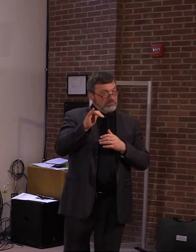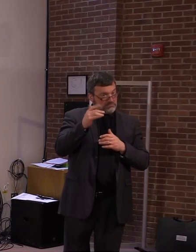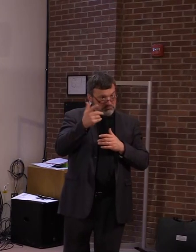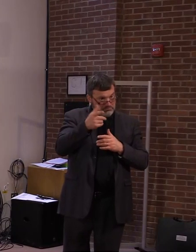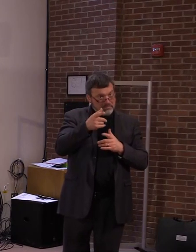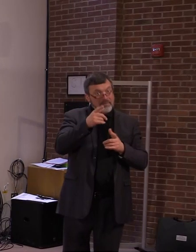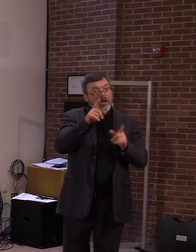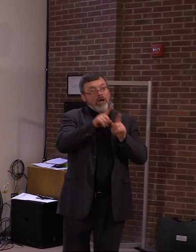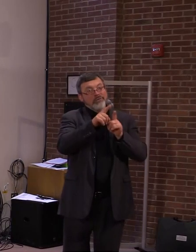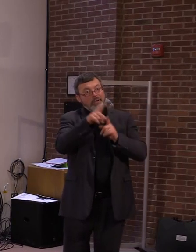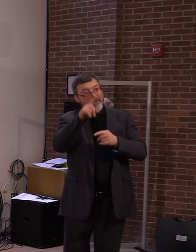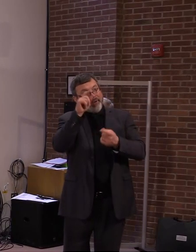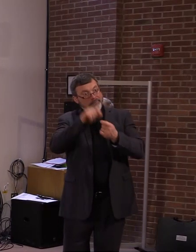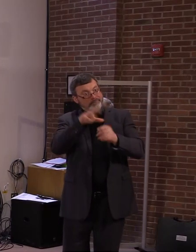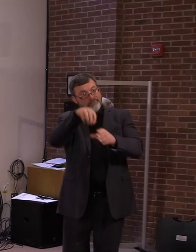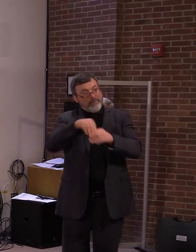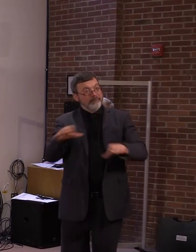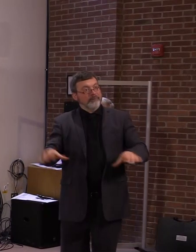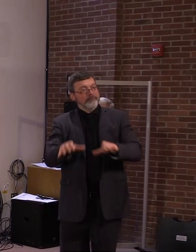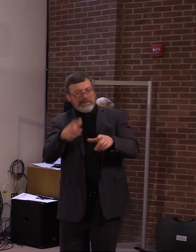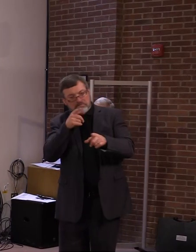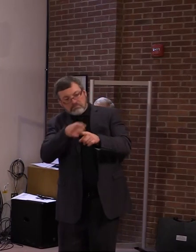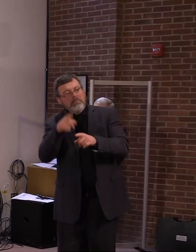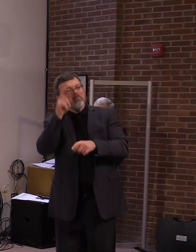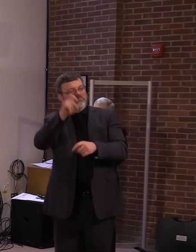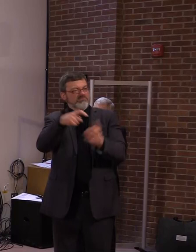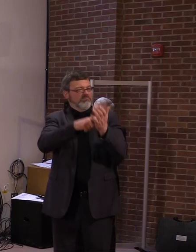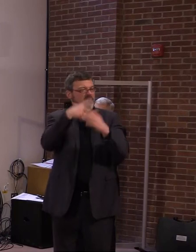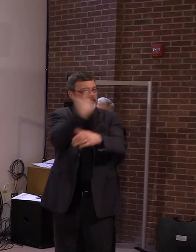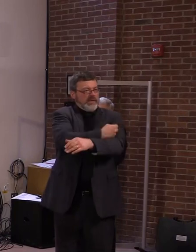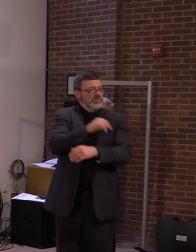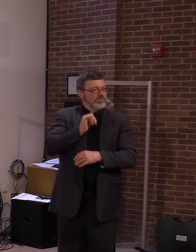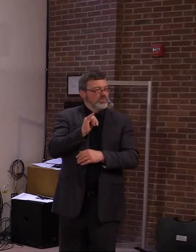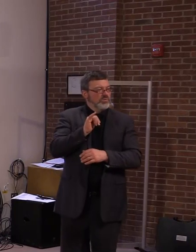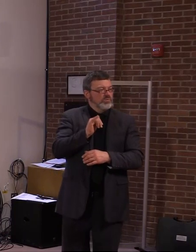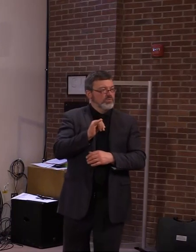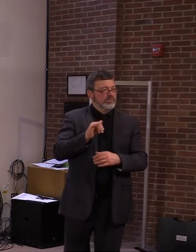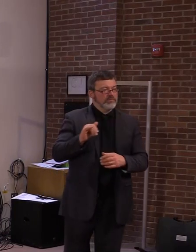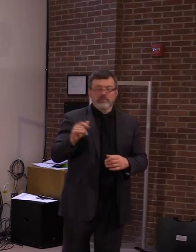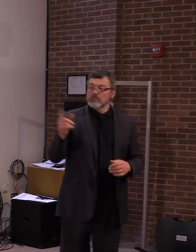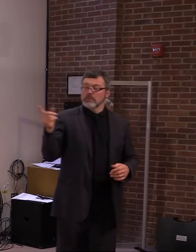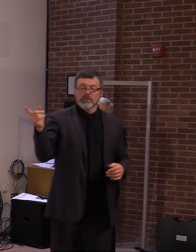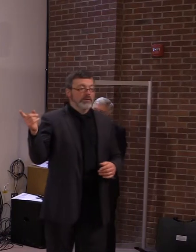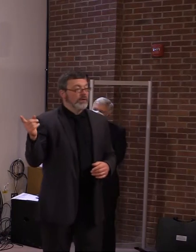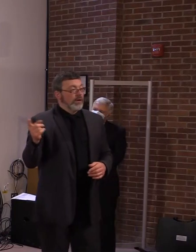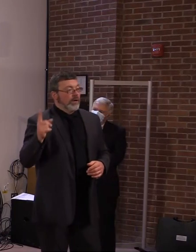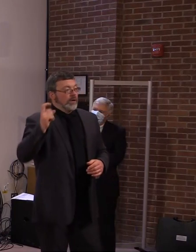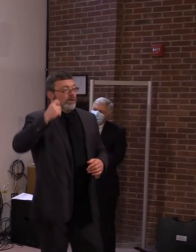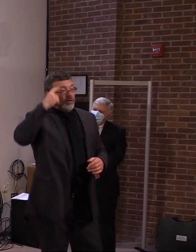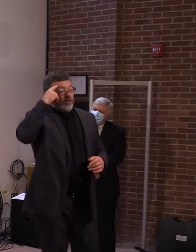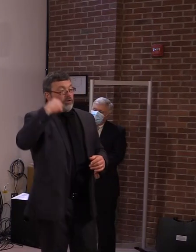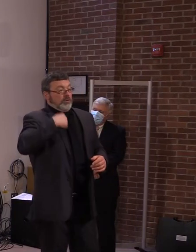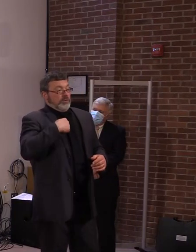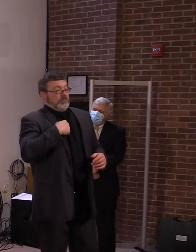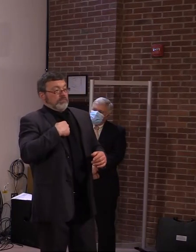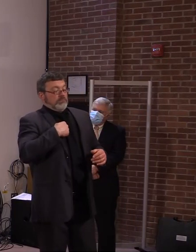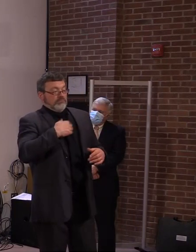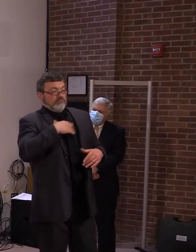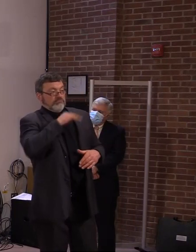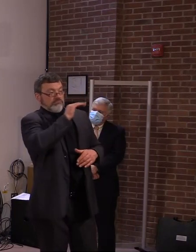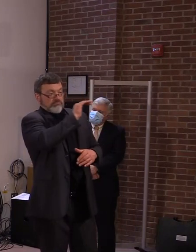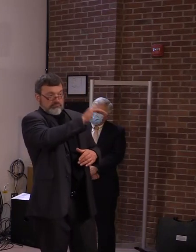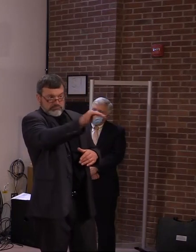Well, again, I think that what we've done as a state, as an employer, asking state employees to be vaccinated